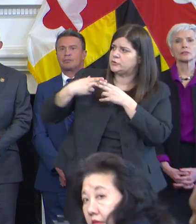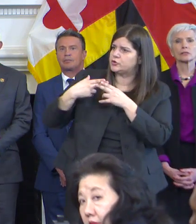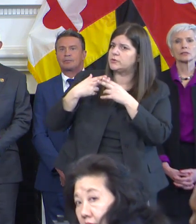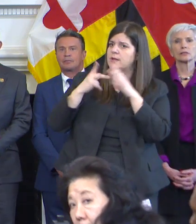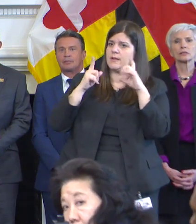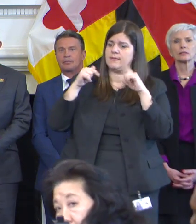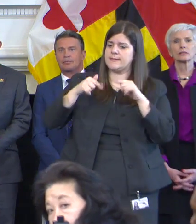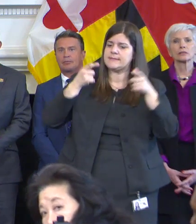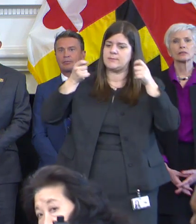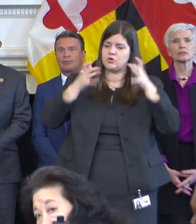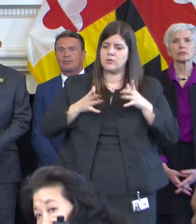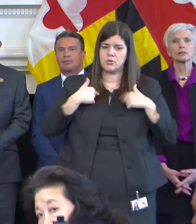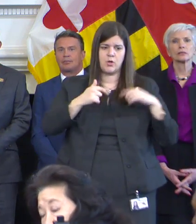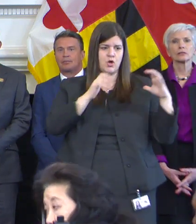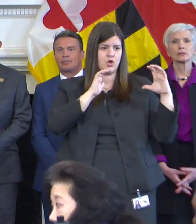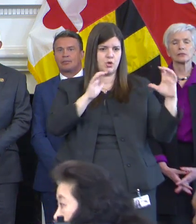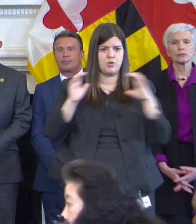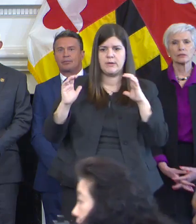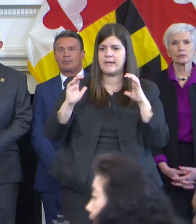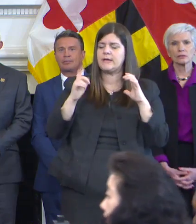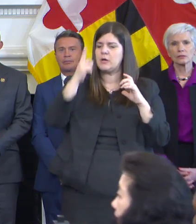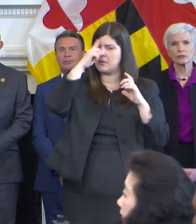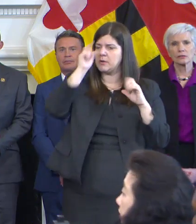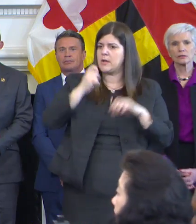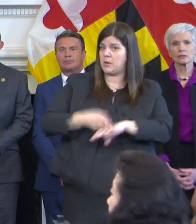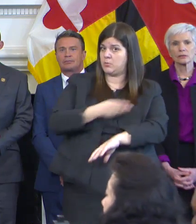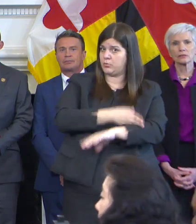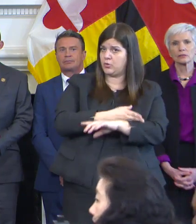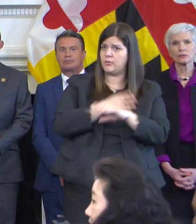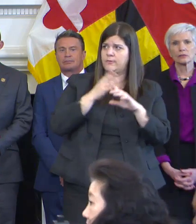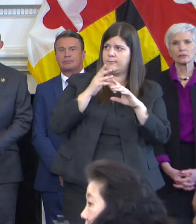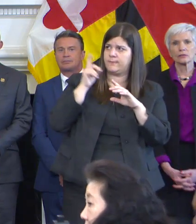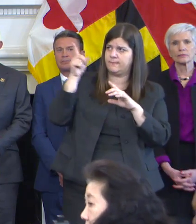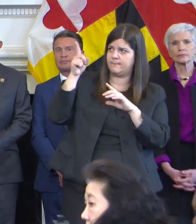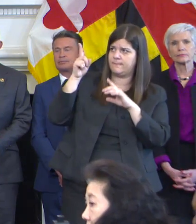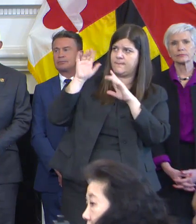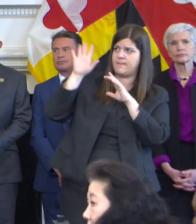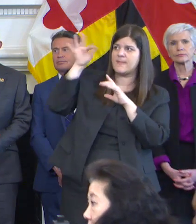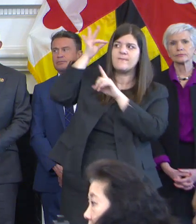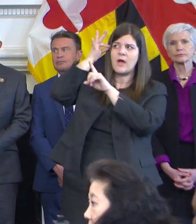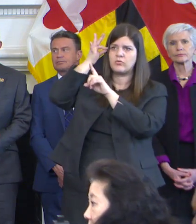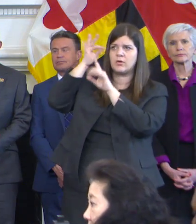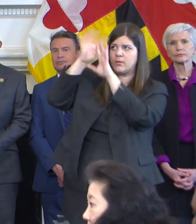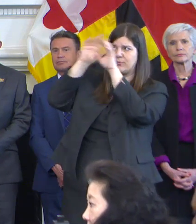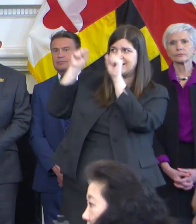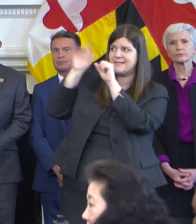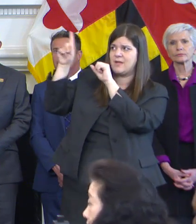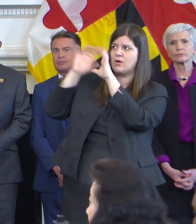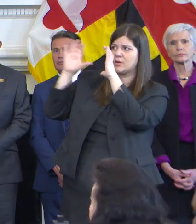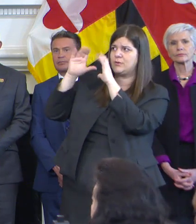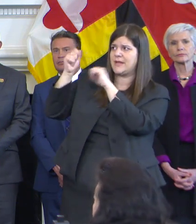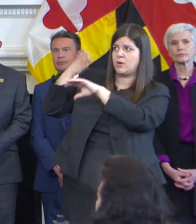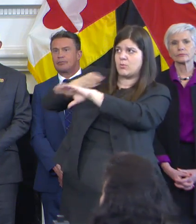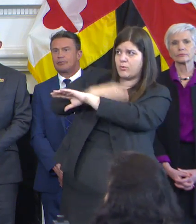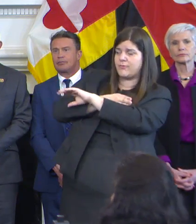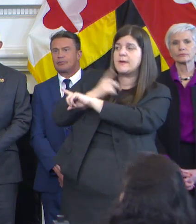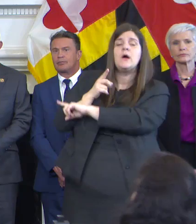sometimes that you think could be improved. Did you get any sense from the Vice President today that we can see a change on that front? Well, no,